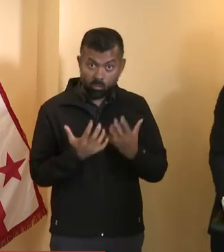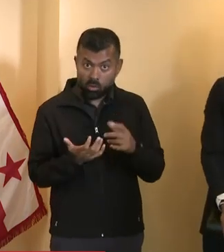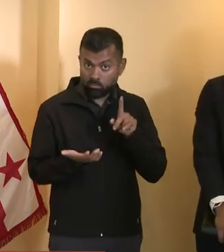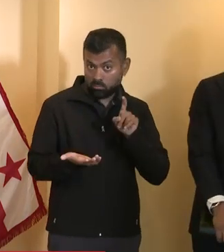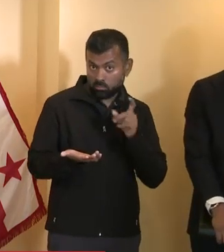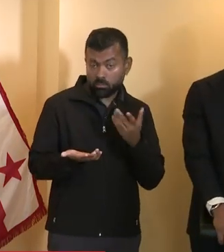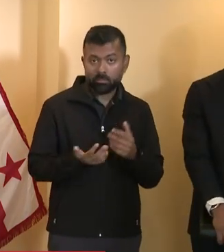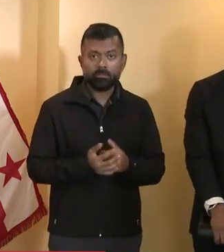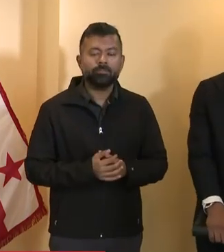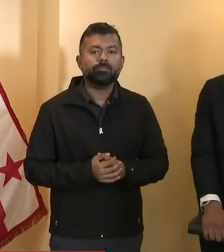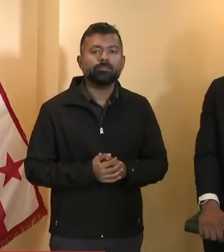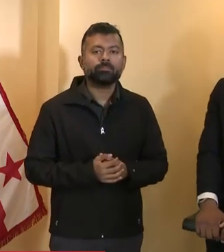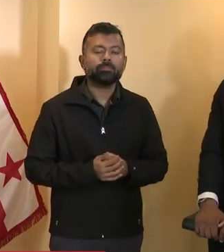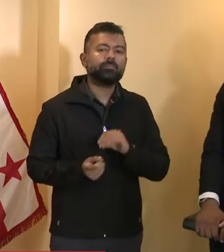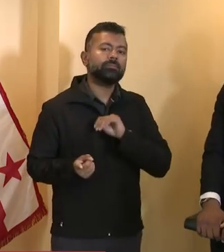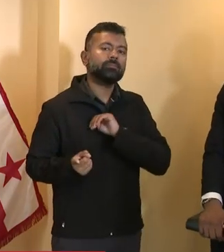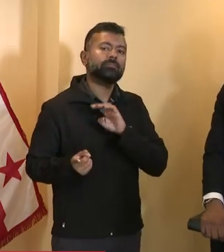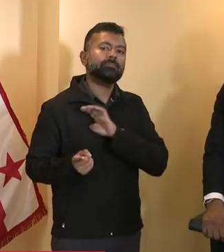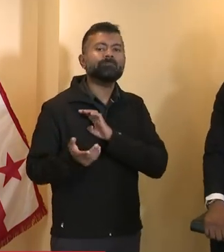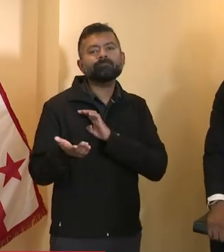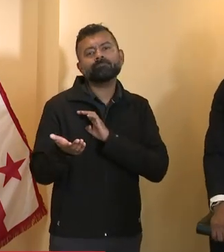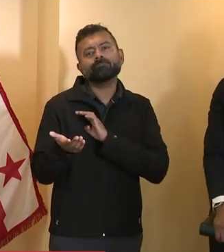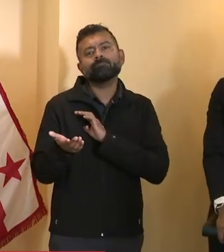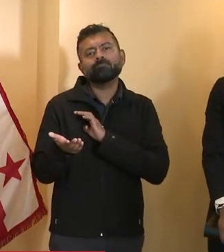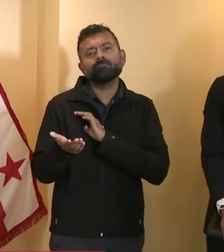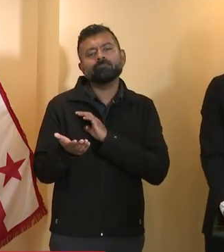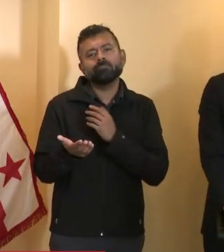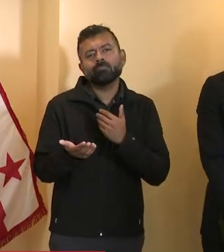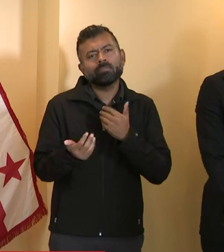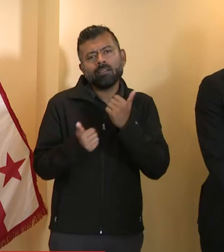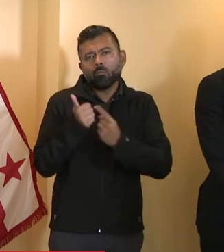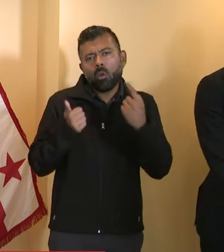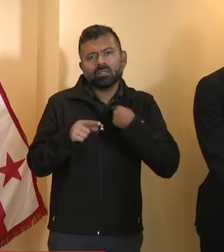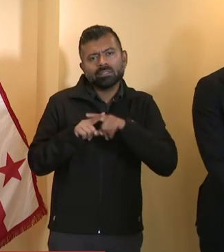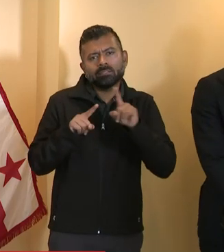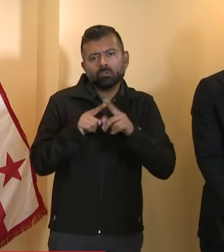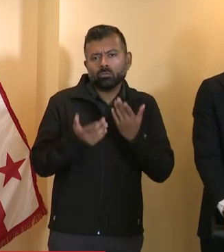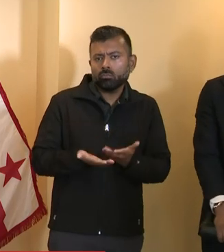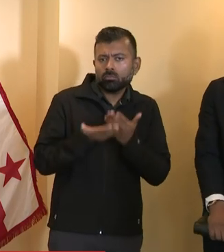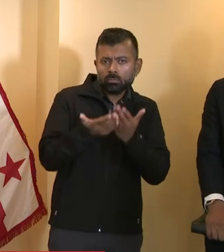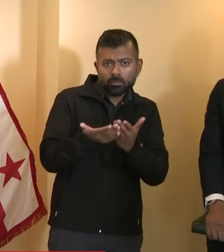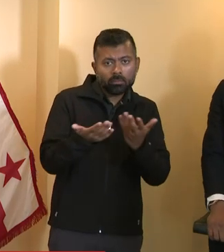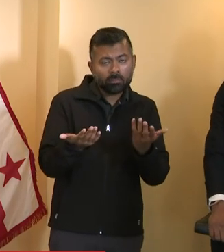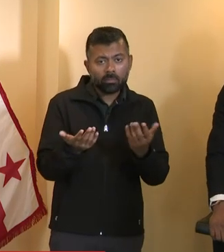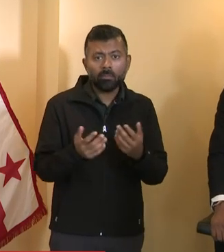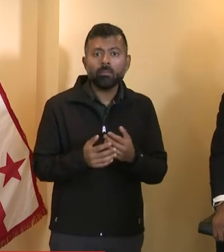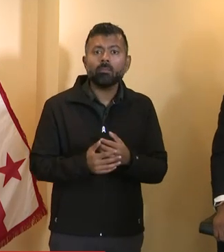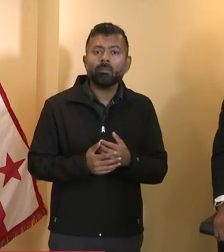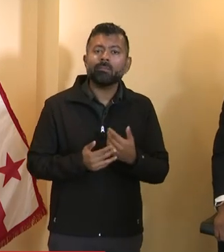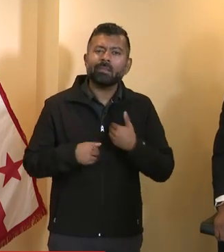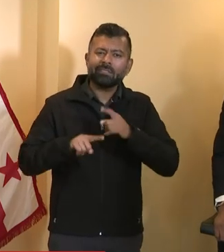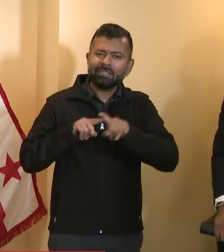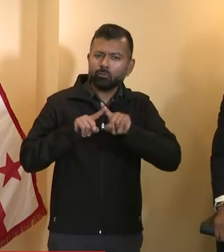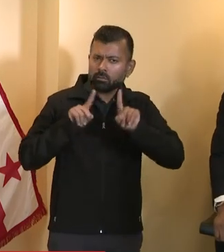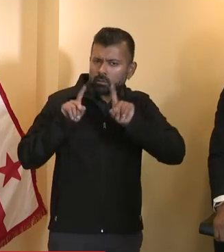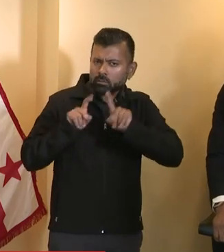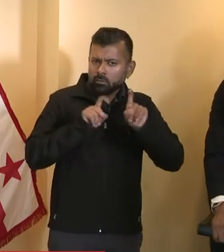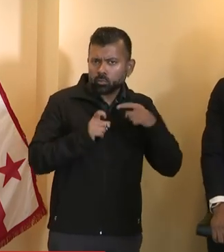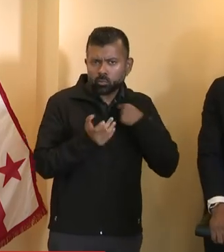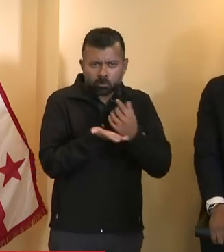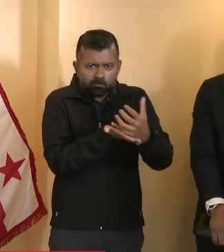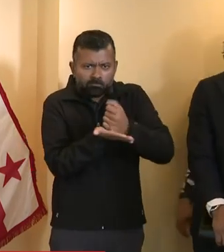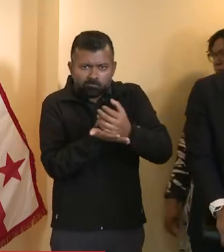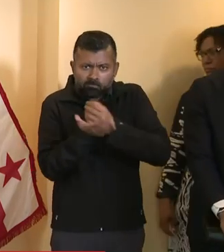tract proposal, and I'll ask Anita to jump in, there is a series of kind of tests for works